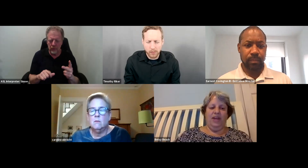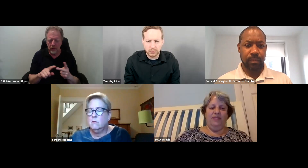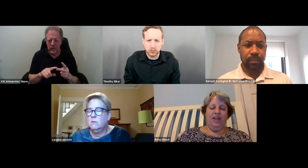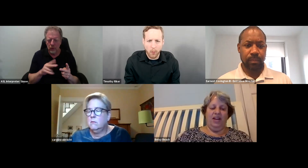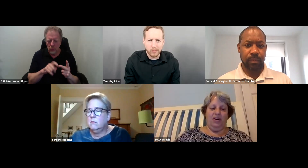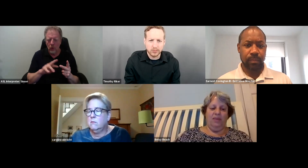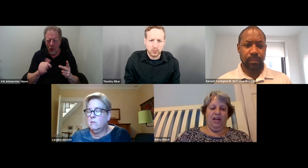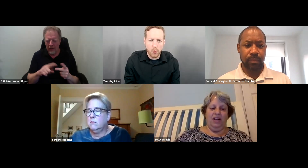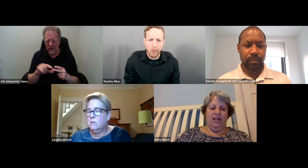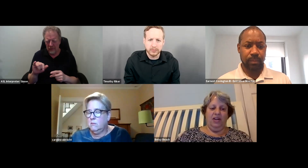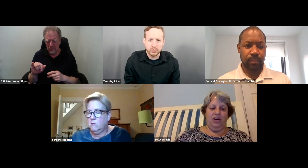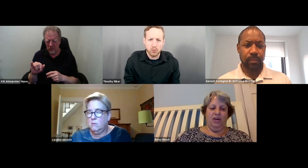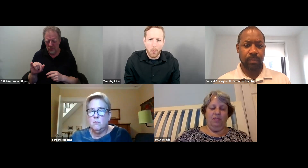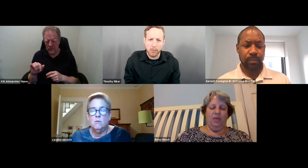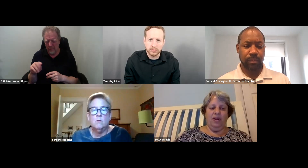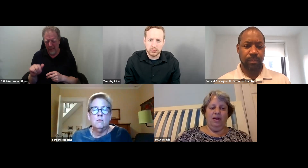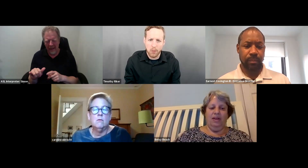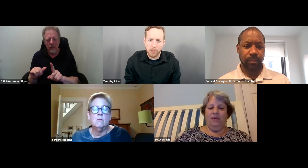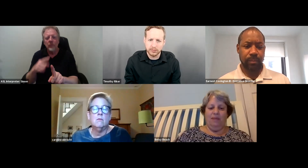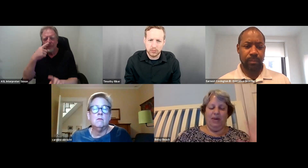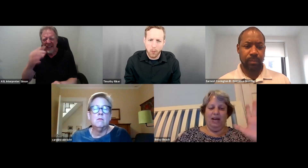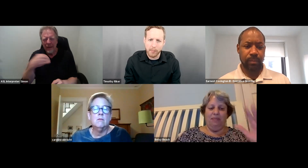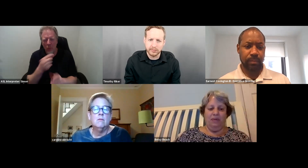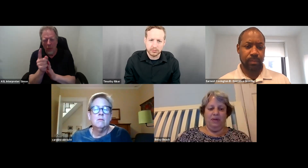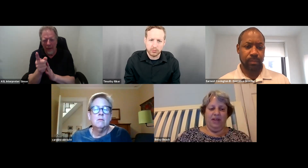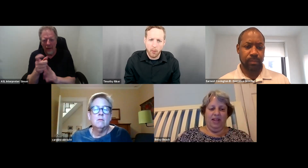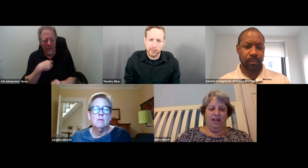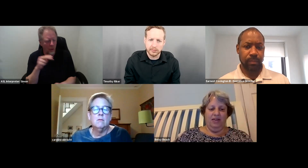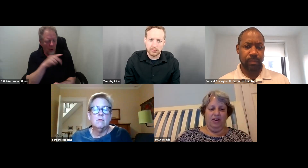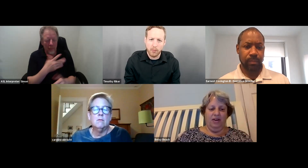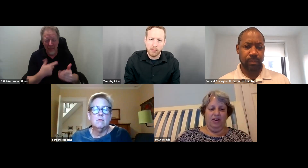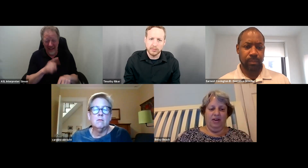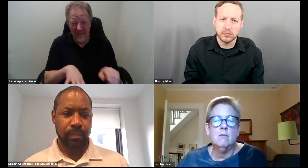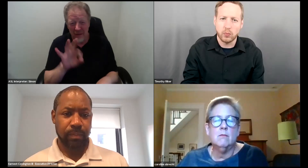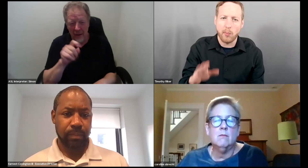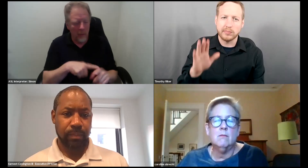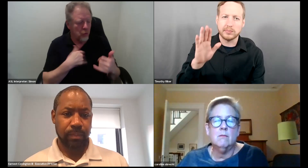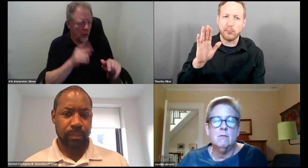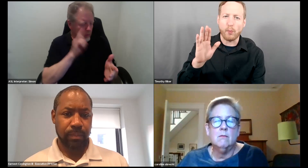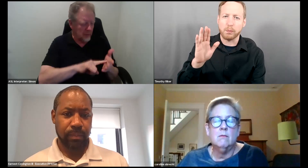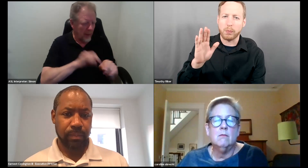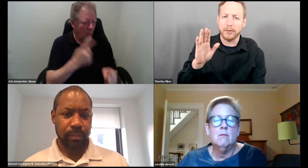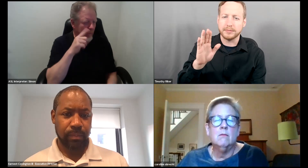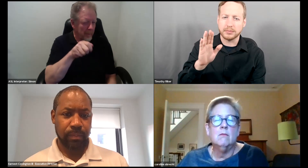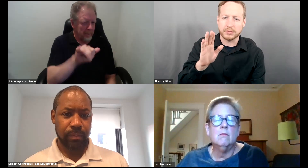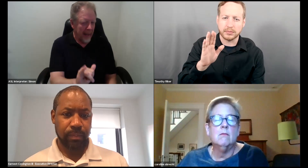If I can find out in a minute, I'll let you know. If I might not be able to find that out.